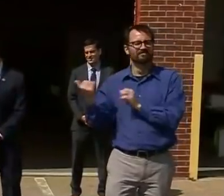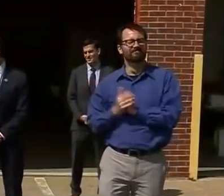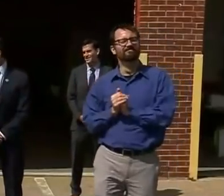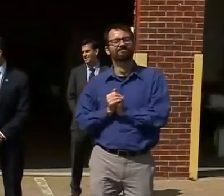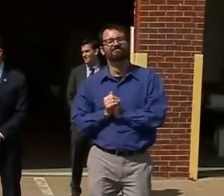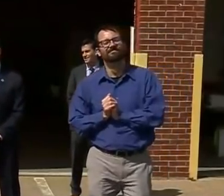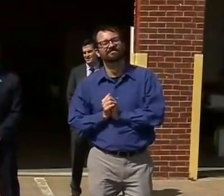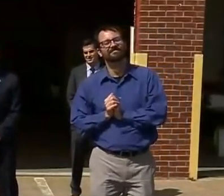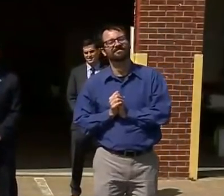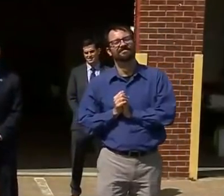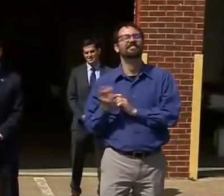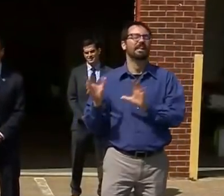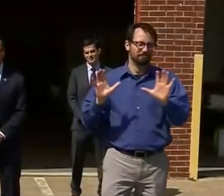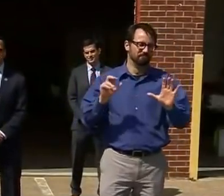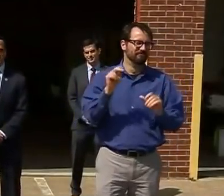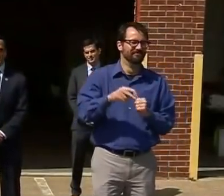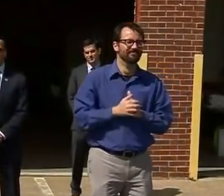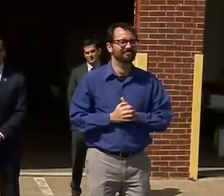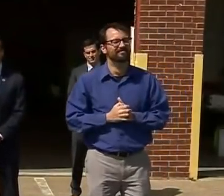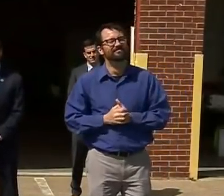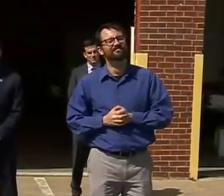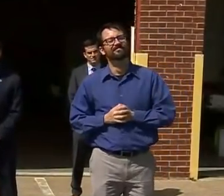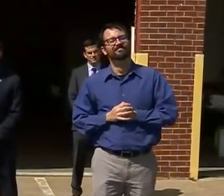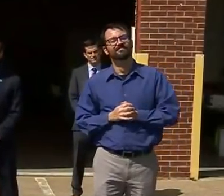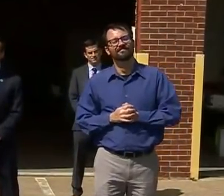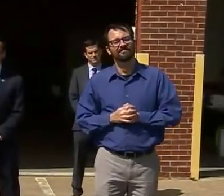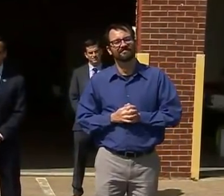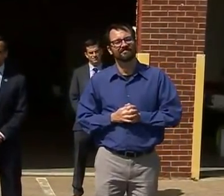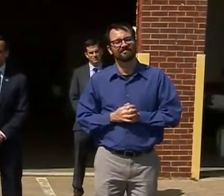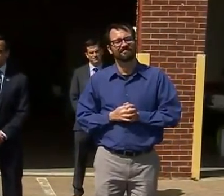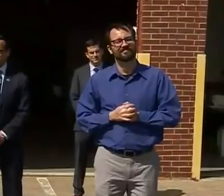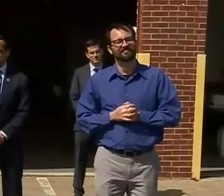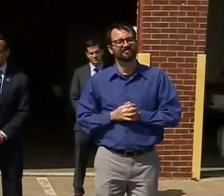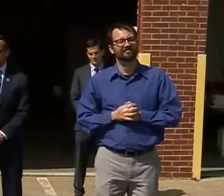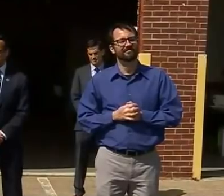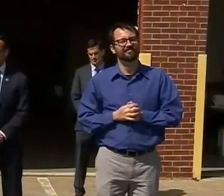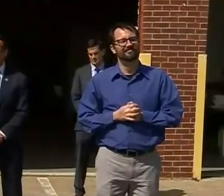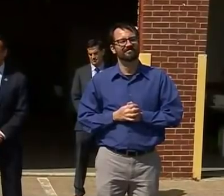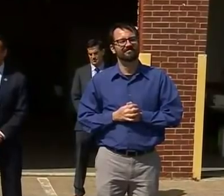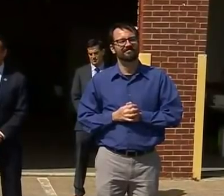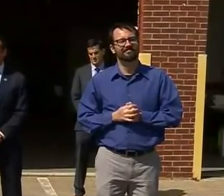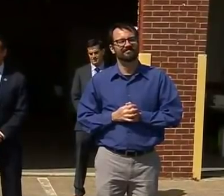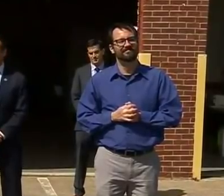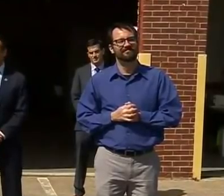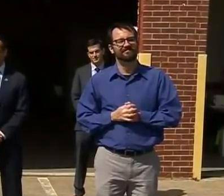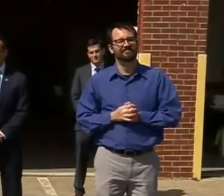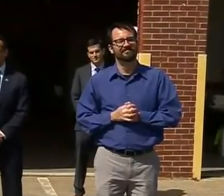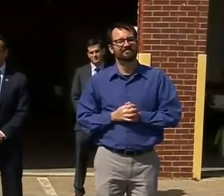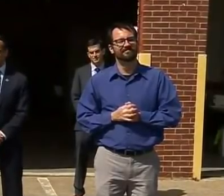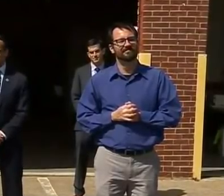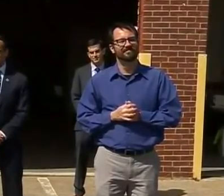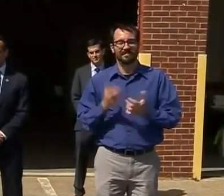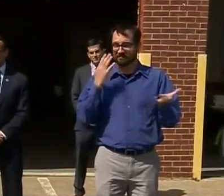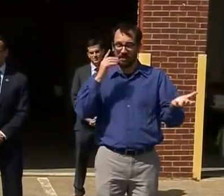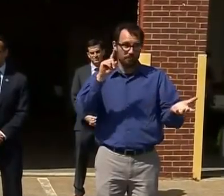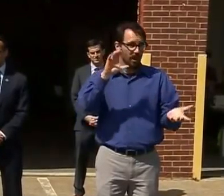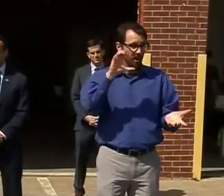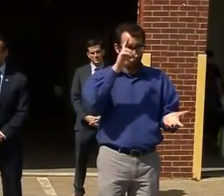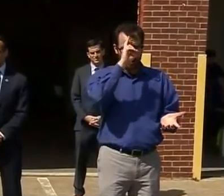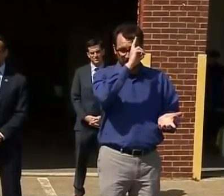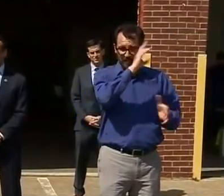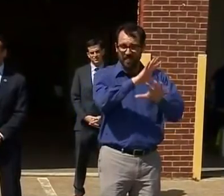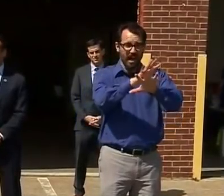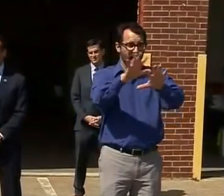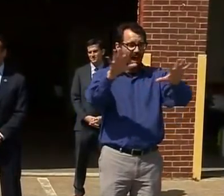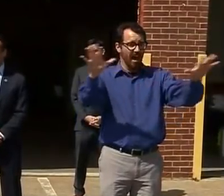So, yes, obviously one of the challenges with up to 100 hospitals accessing this system